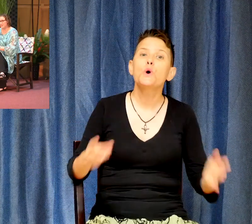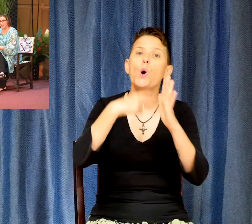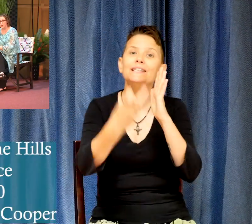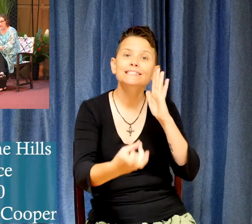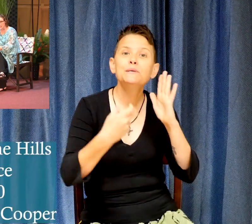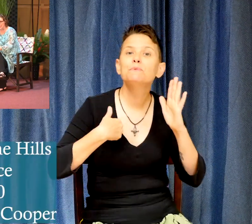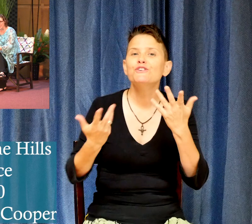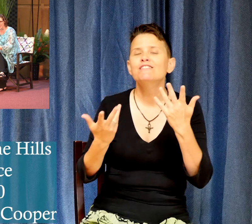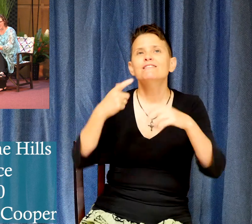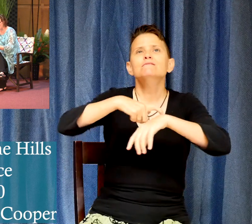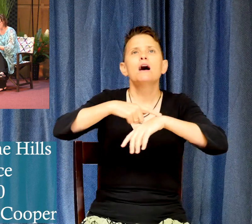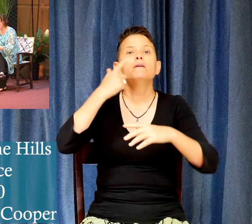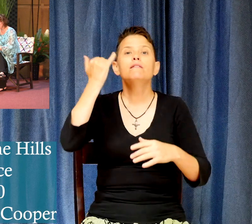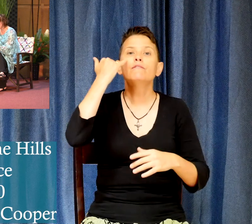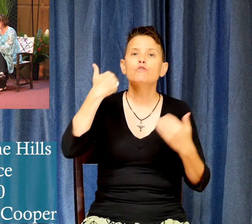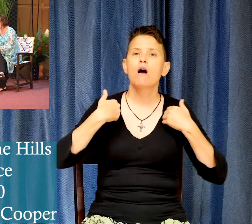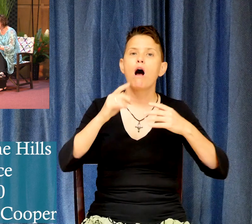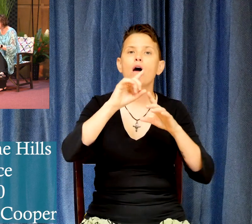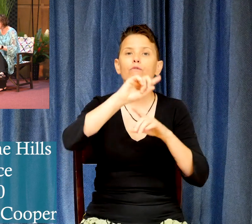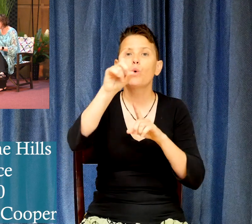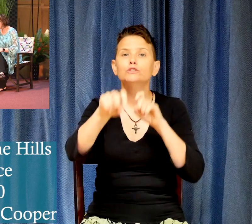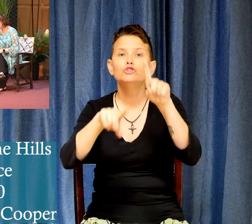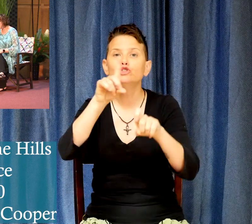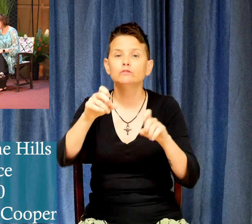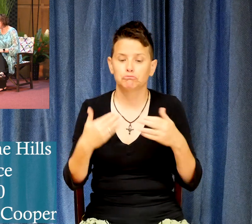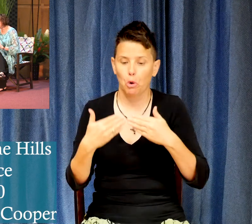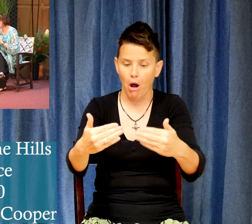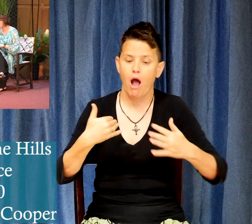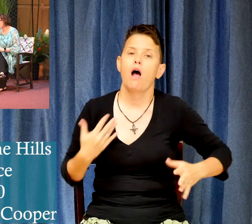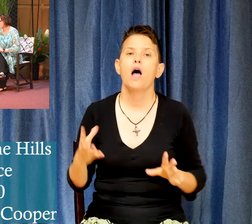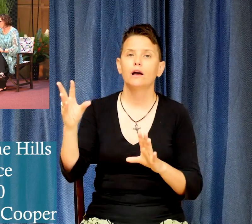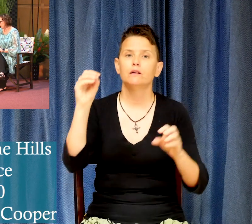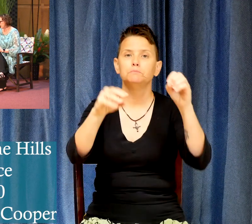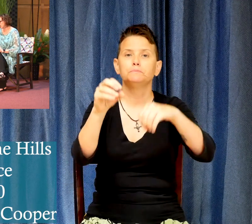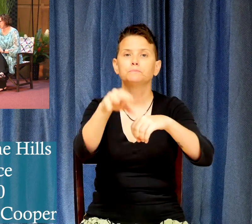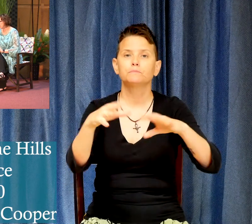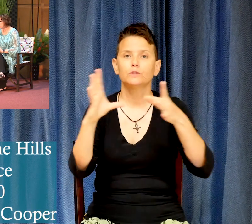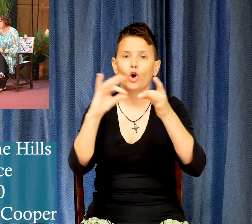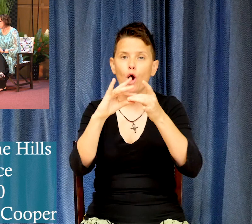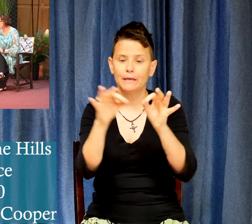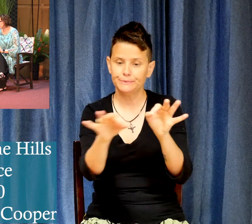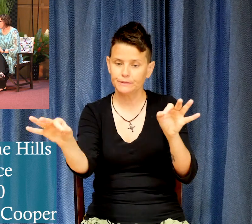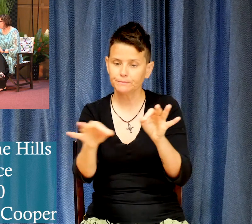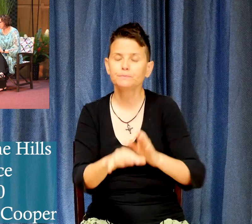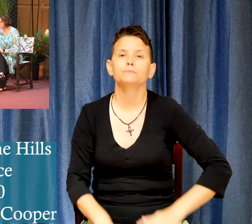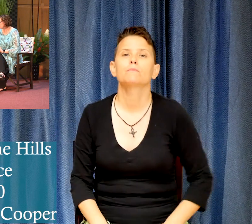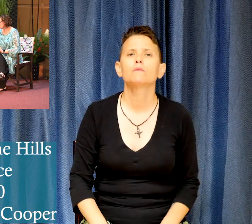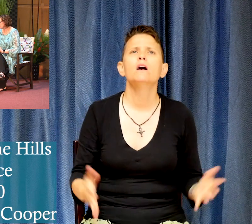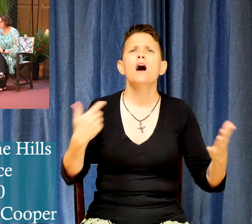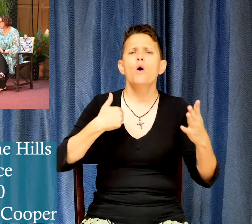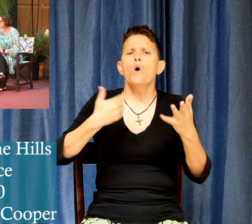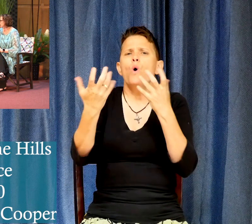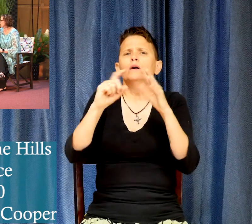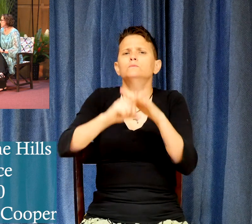You guys have questions, go ahead and drop them in the comments. But I wanted to start with, so why do you think